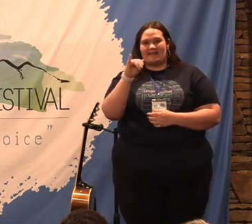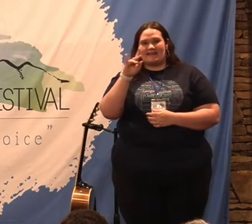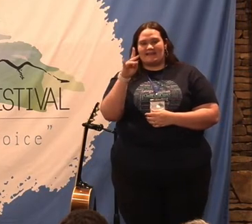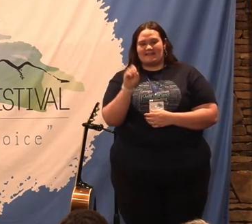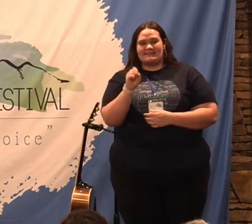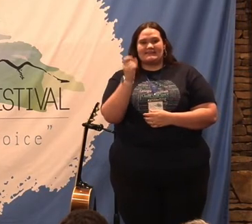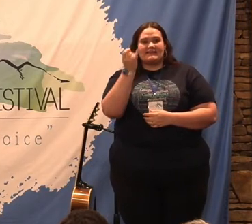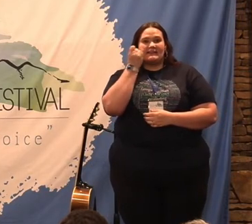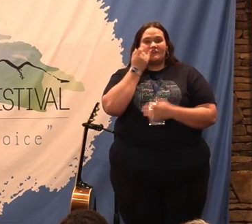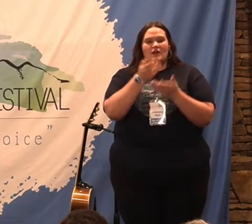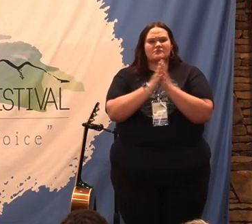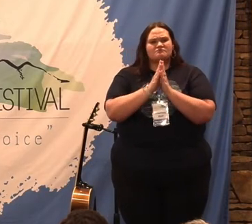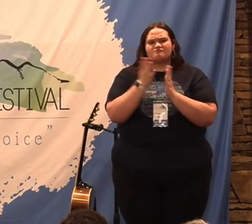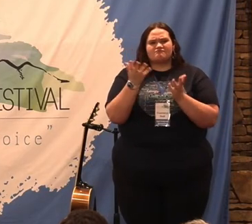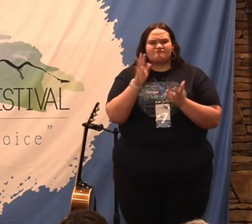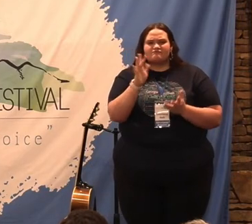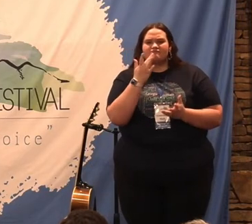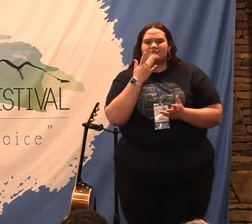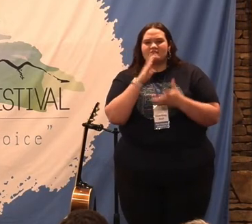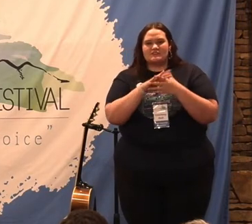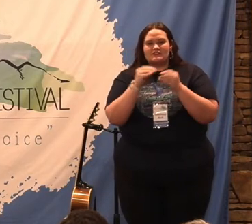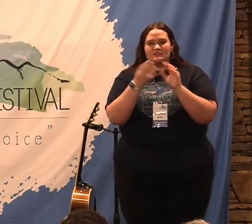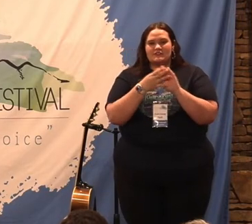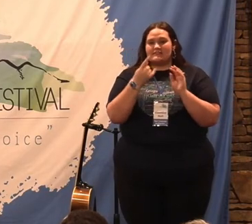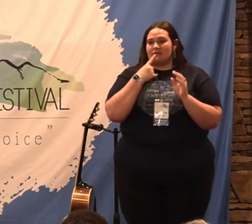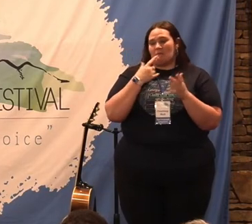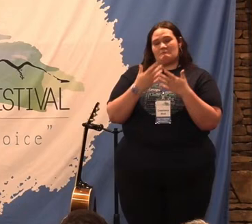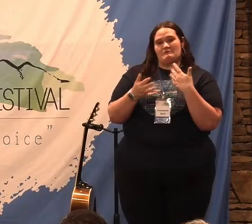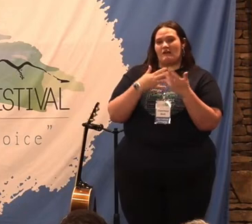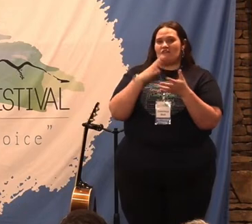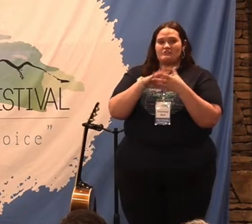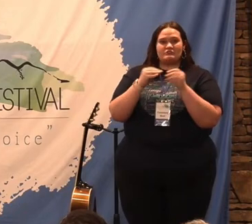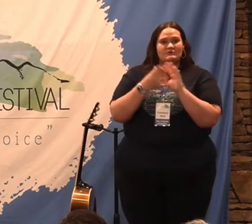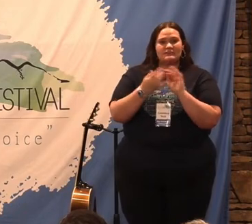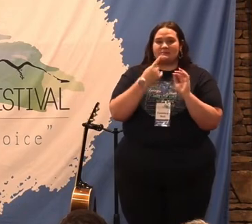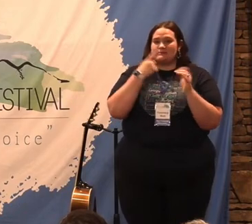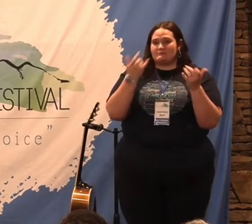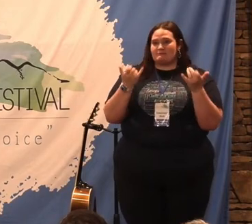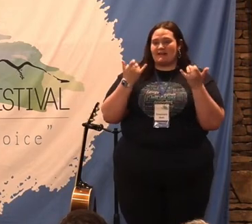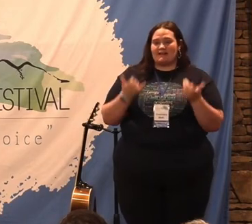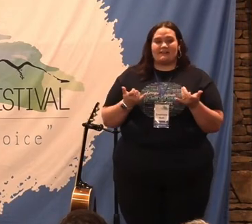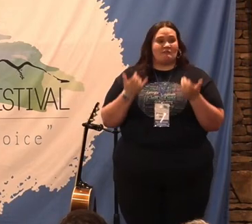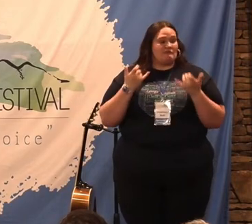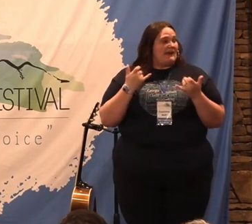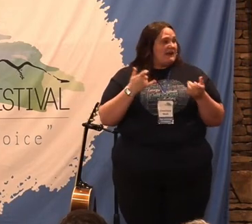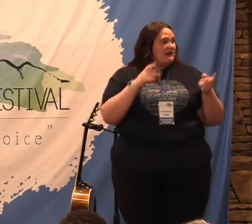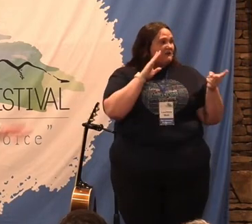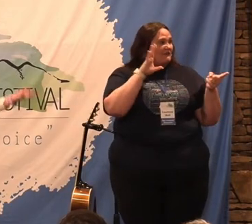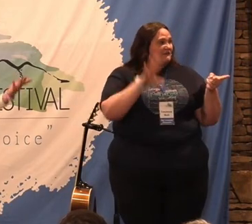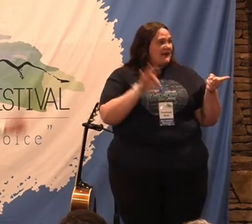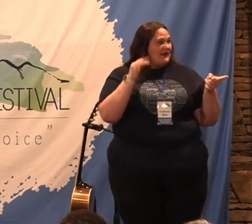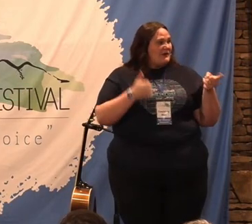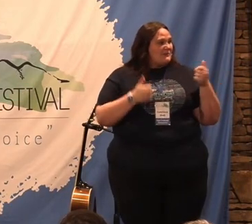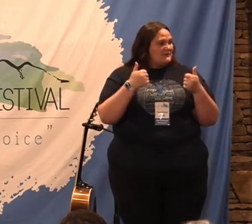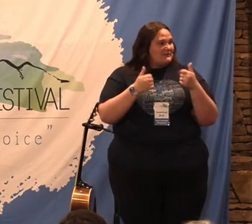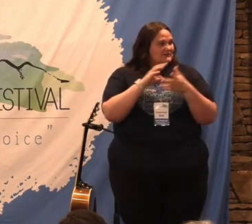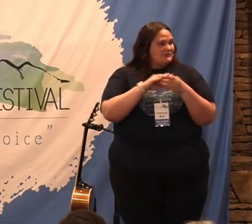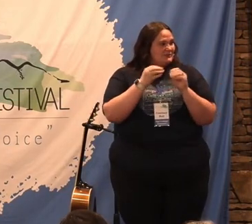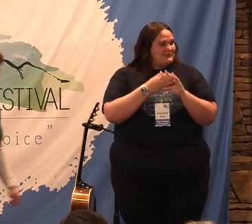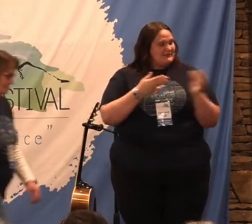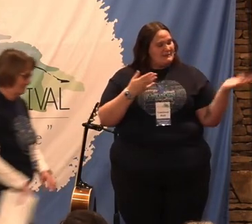she'll say, whichever story I am telling right this minute. And right now, we're going to find out which one that is. Come on up,